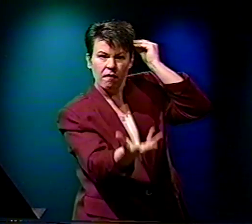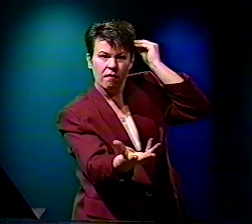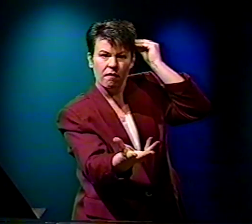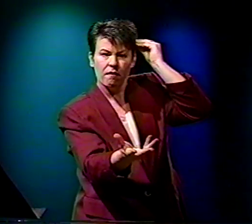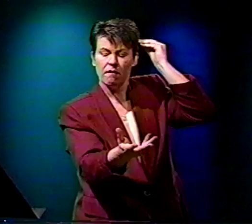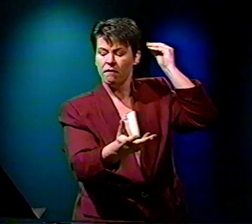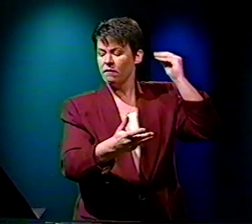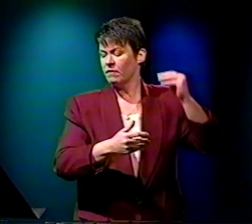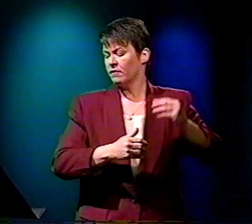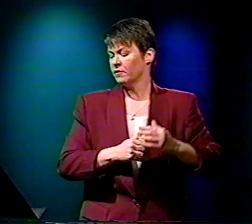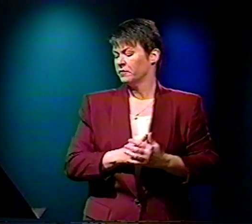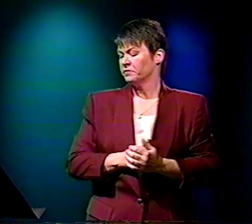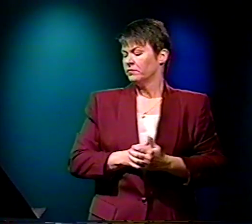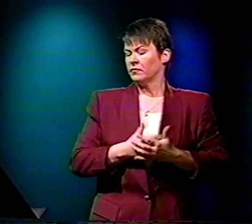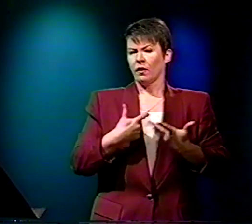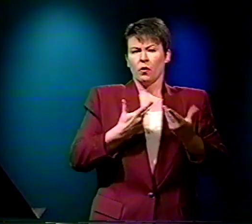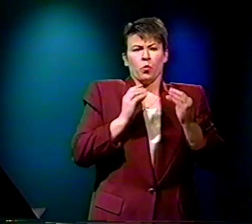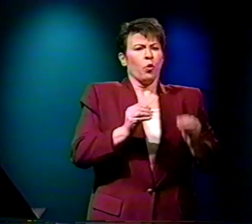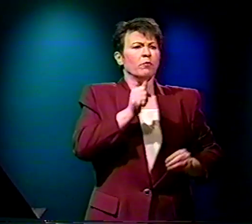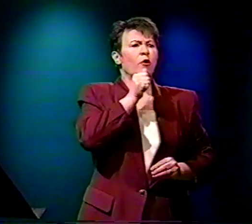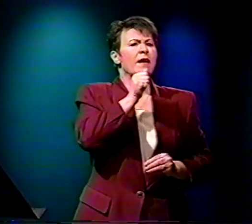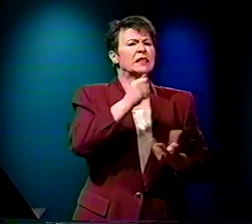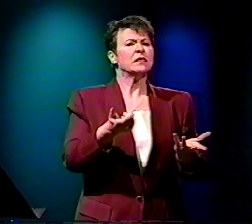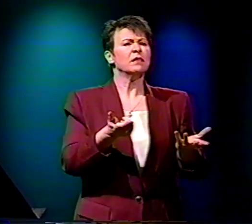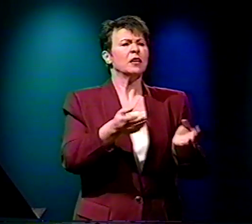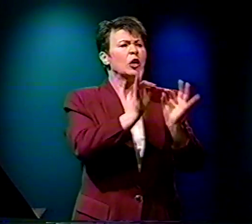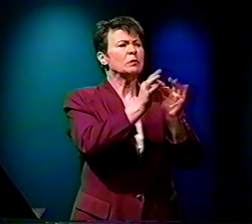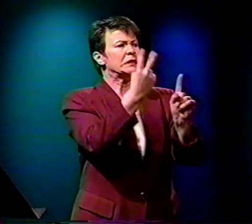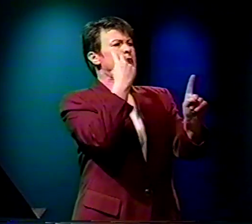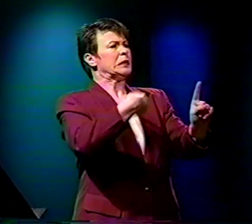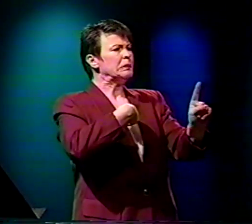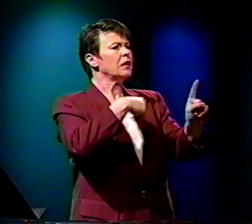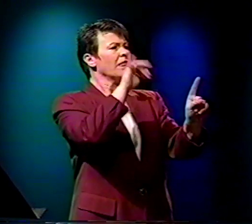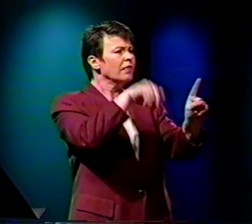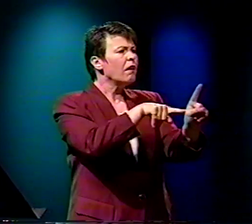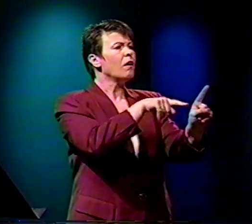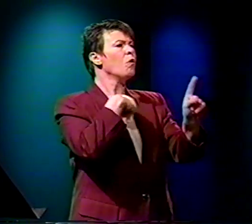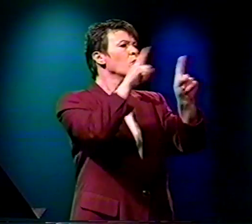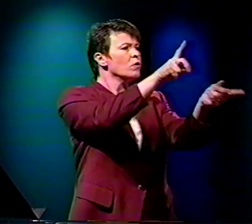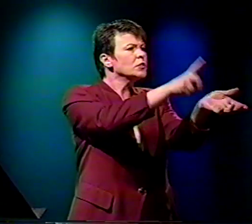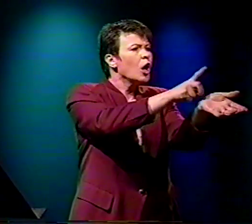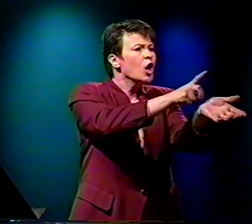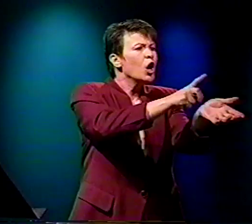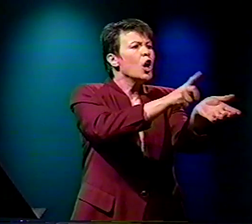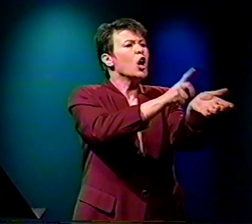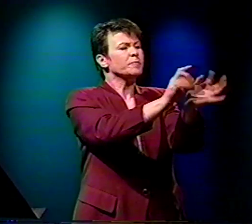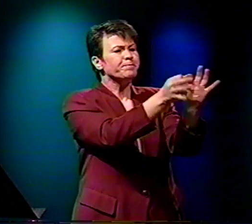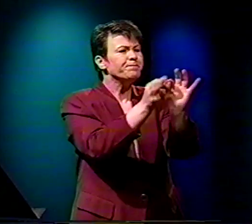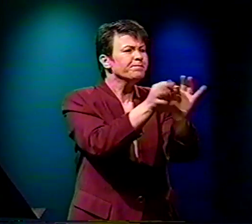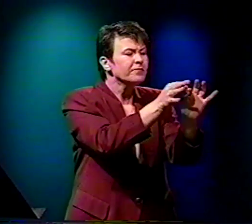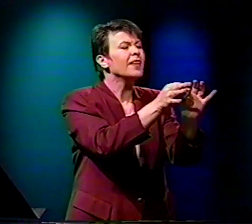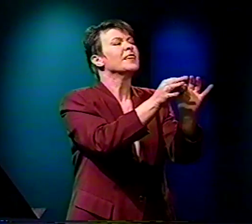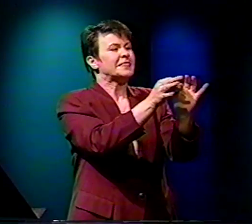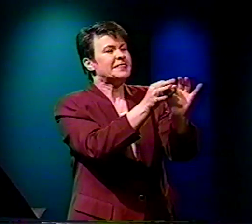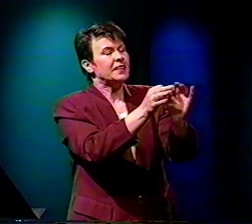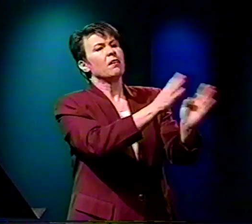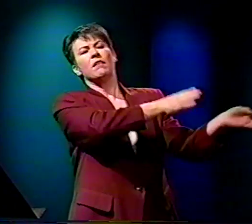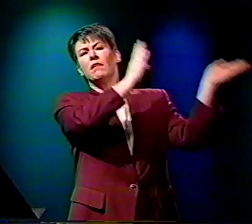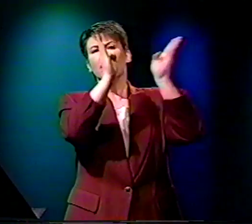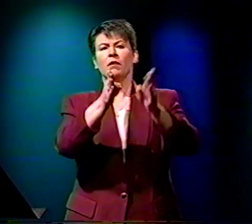retain information for their own benefit and don't even pass it on to the deaf person. Also, deaf people will say they feel a lack of privacy because the interpreter might go and